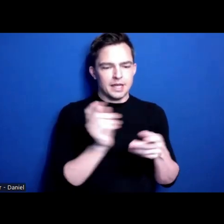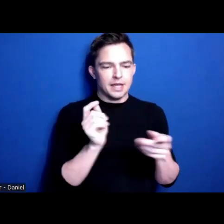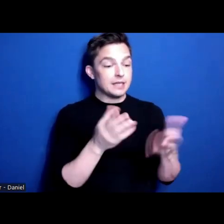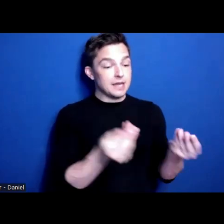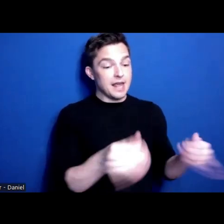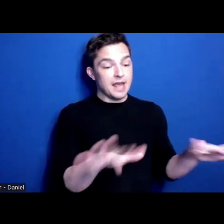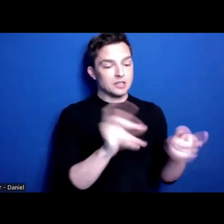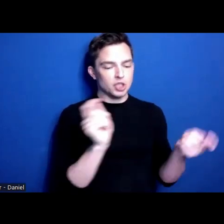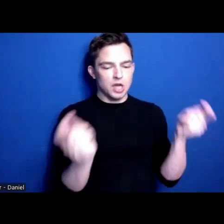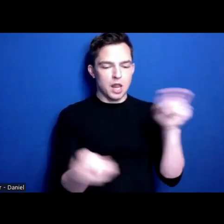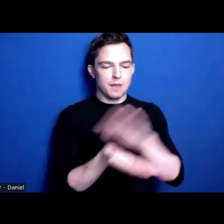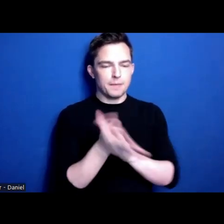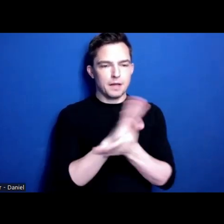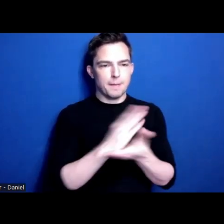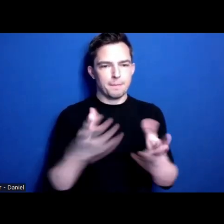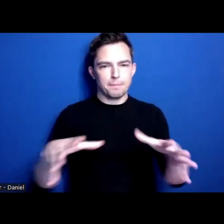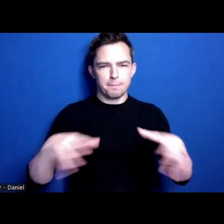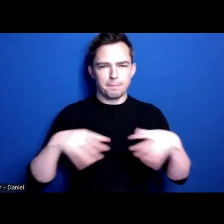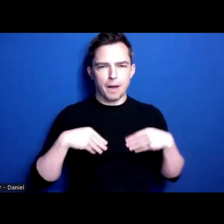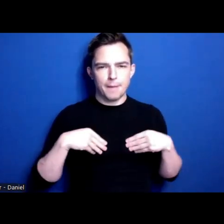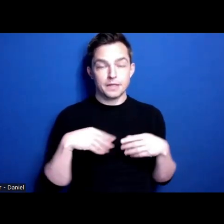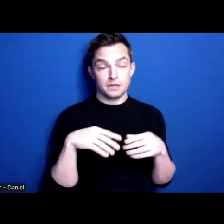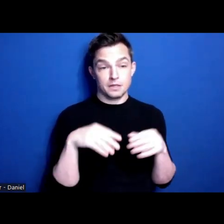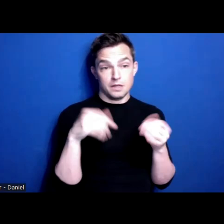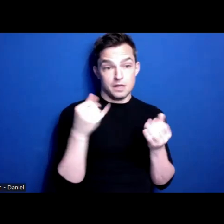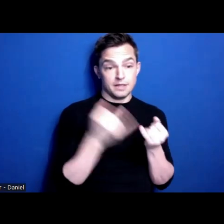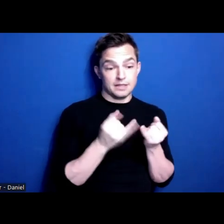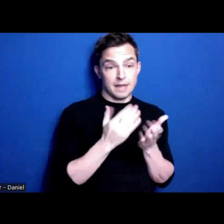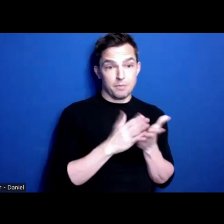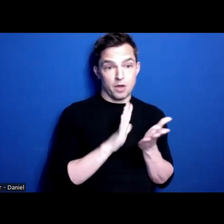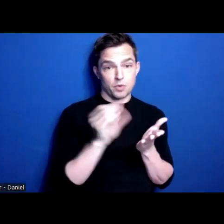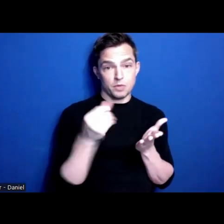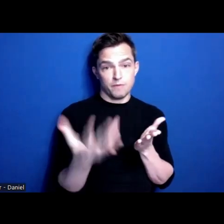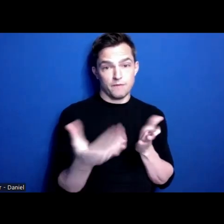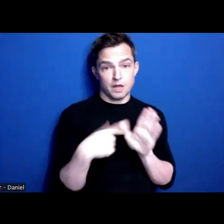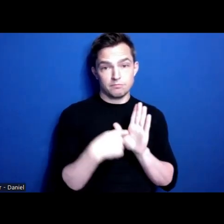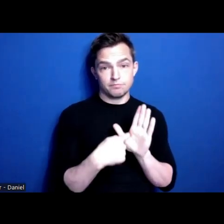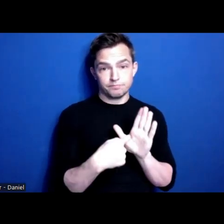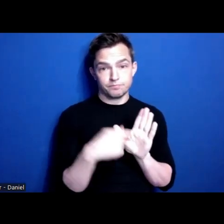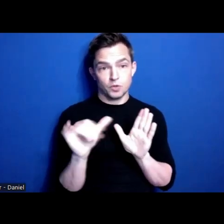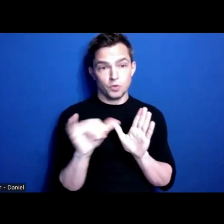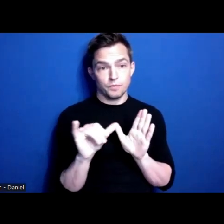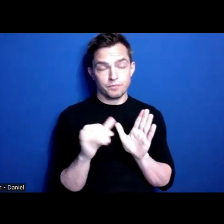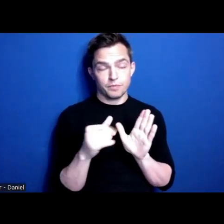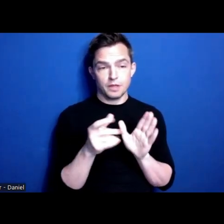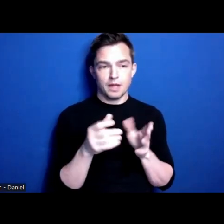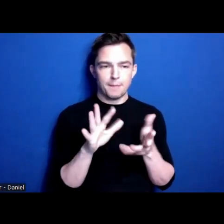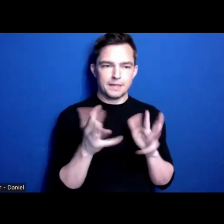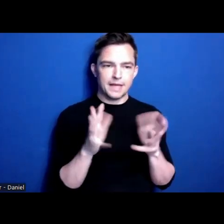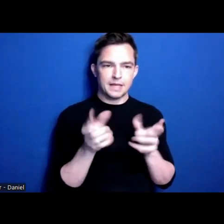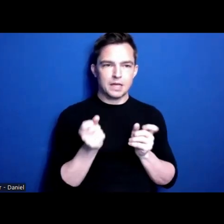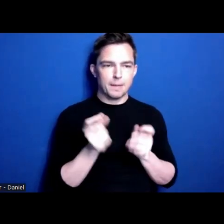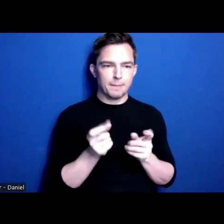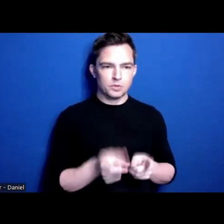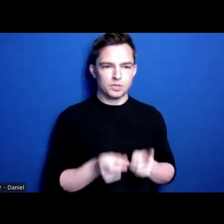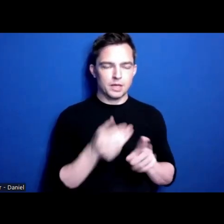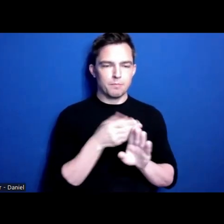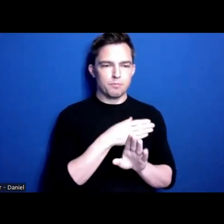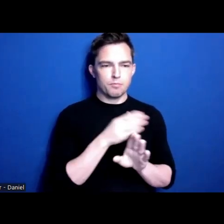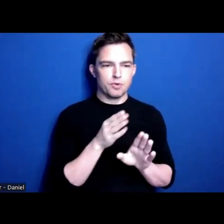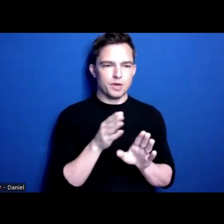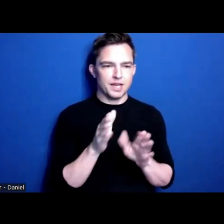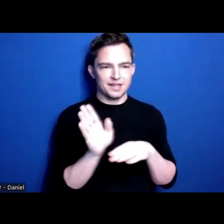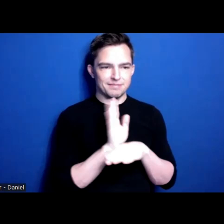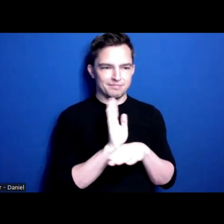property. And on this latter point, I want to offer another example, as I've been somewhat compulsively preoccupied with it.